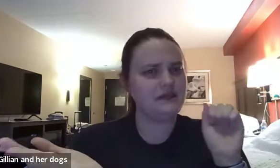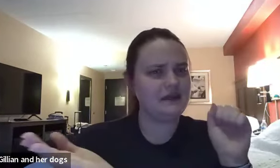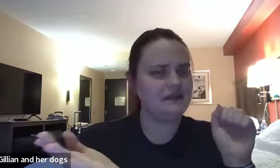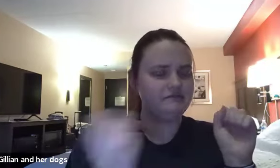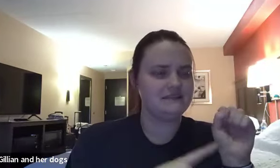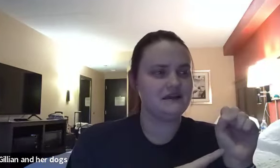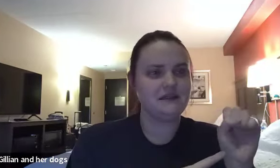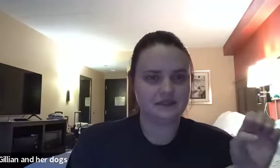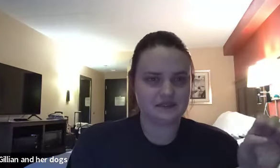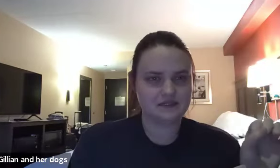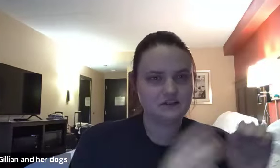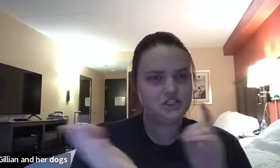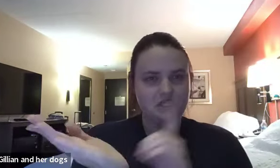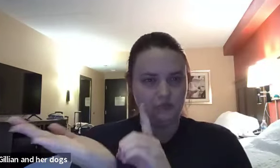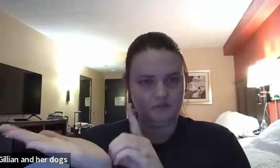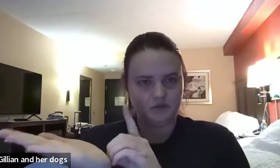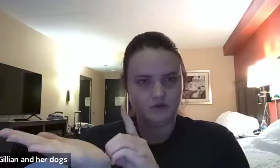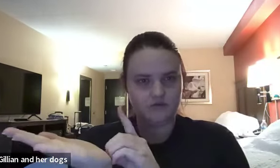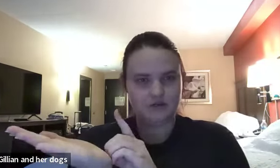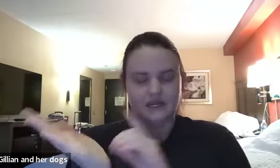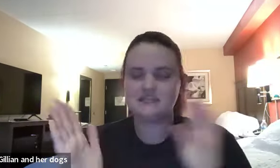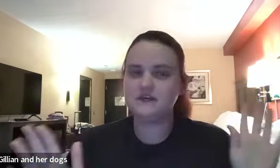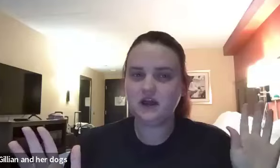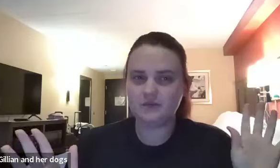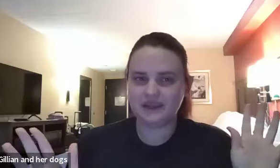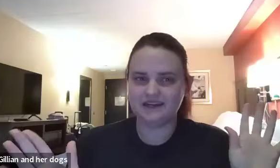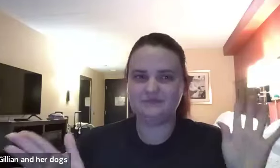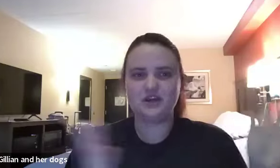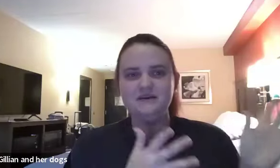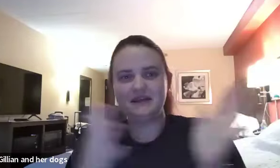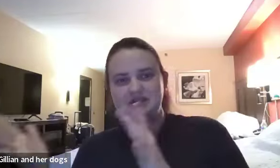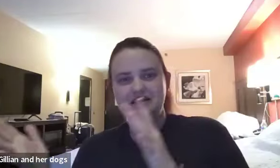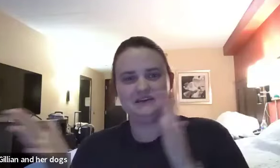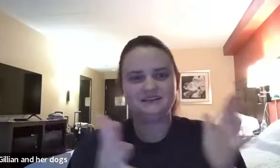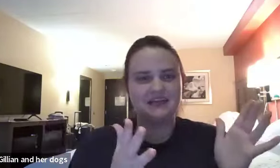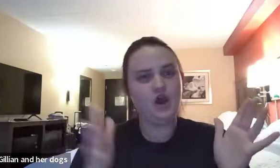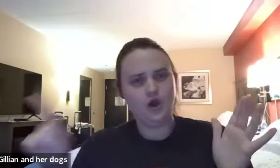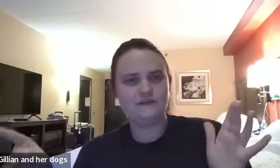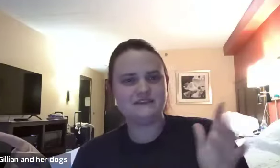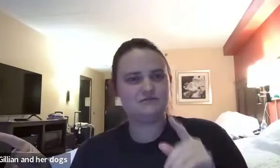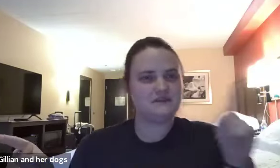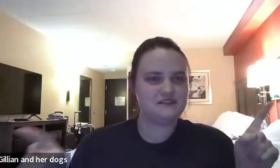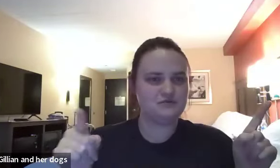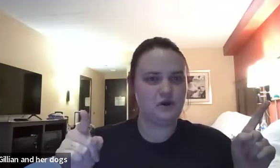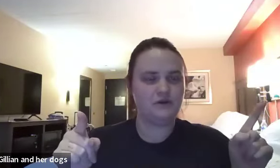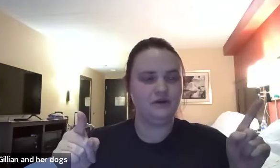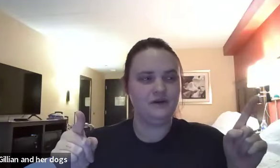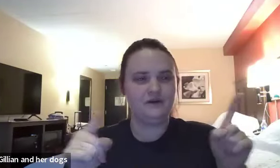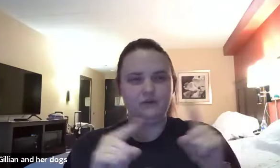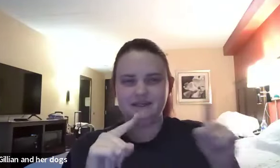that like signing exact English, it wouldn't be wrong. It's very complicated. I'm trying to like be like not saying, oh, this is right, this is wrong, when